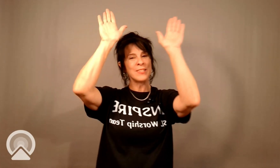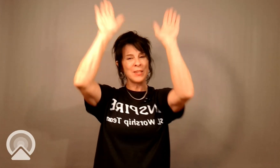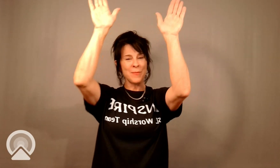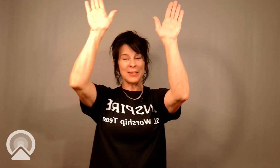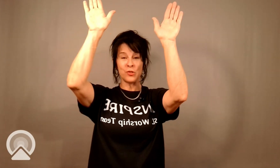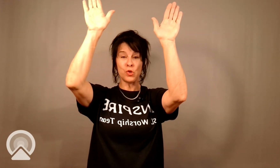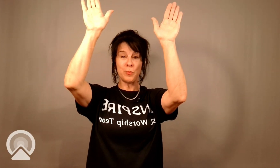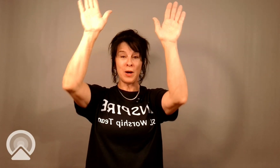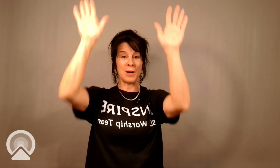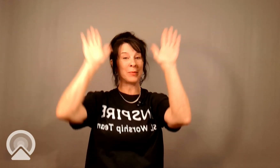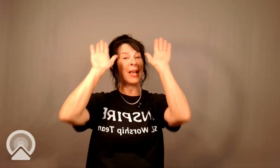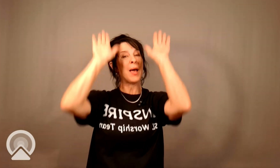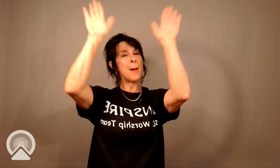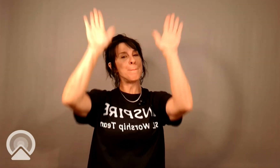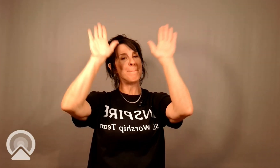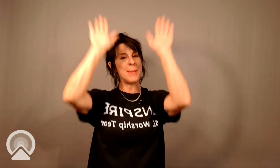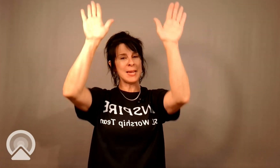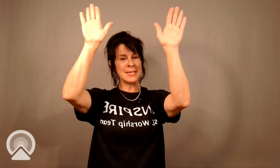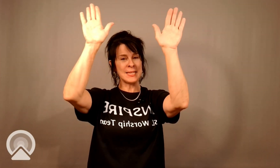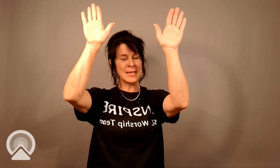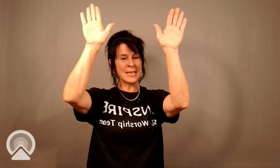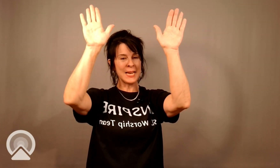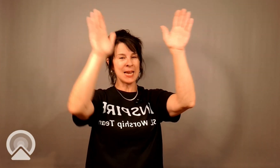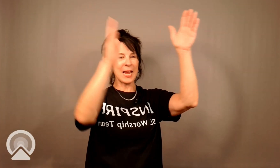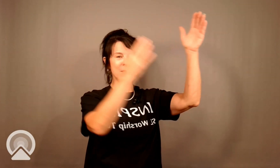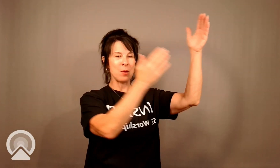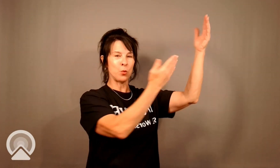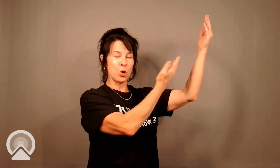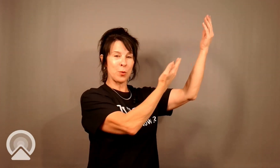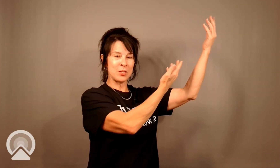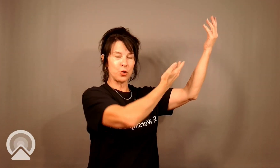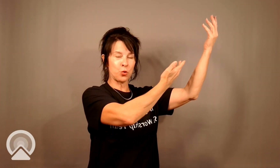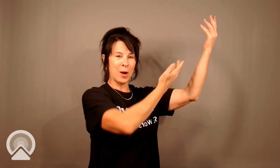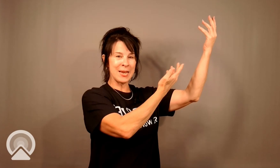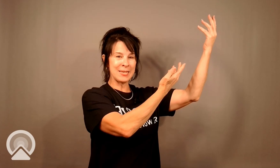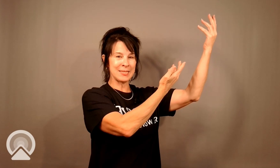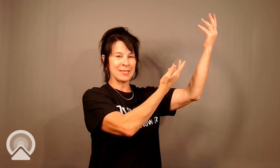awesome. It's two pumps. Amazing, and then we'll go into grace.